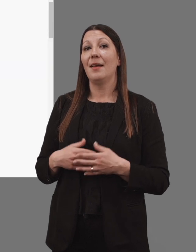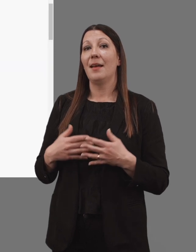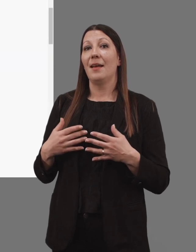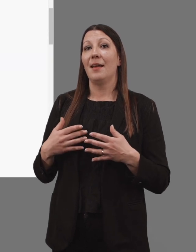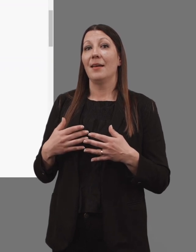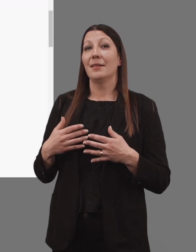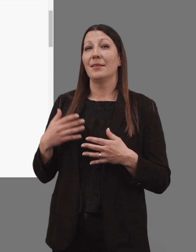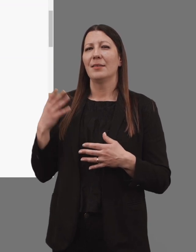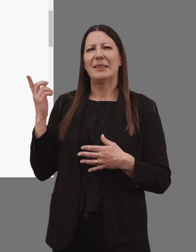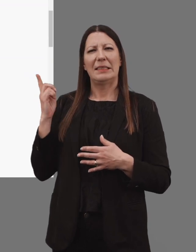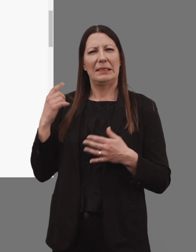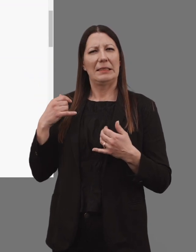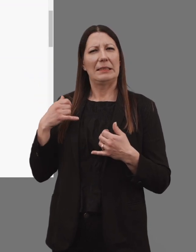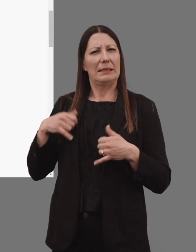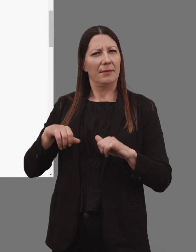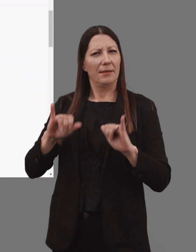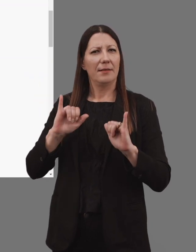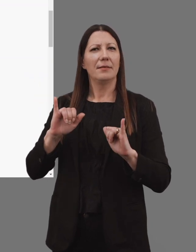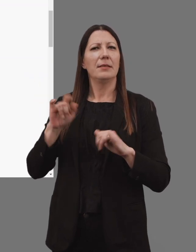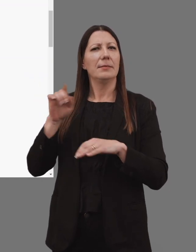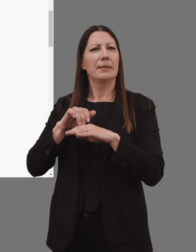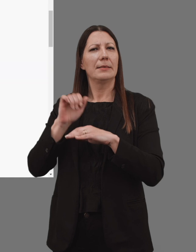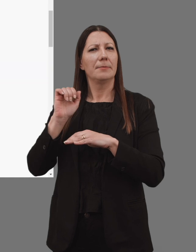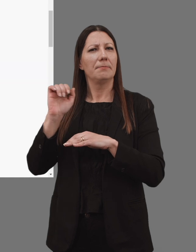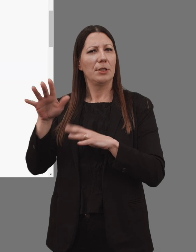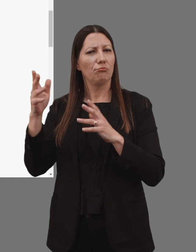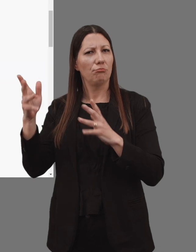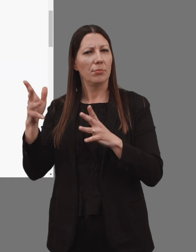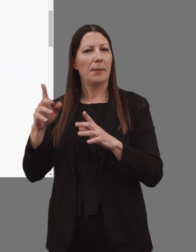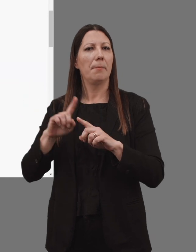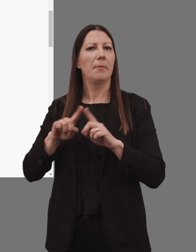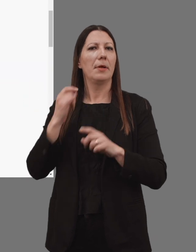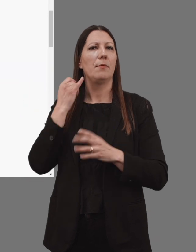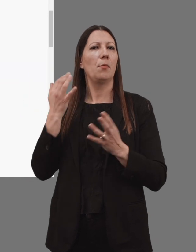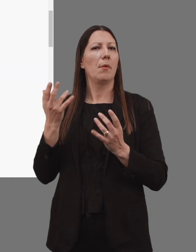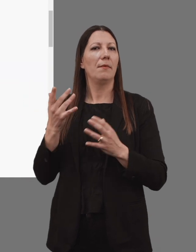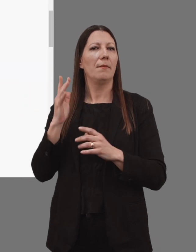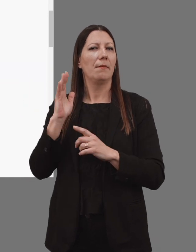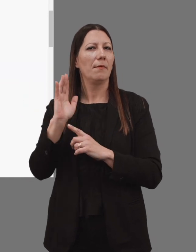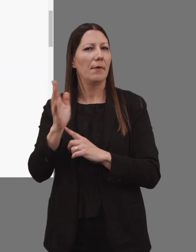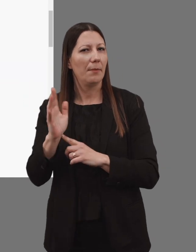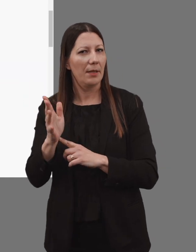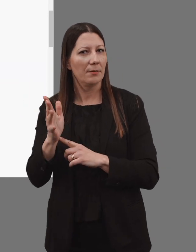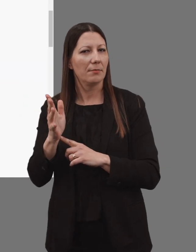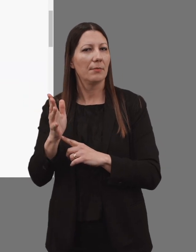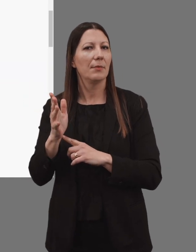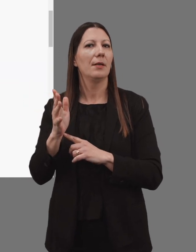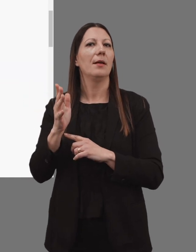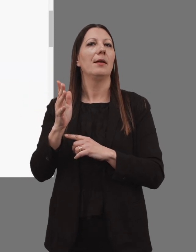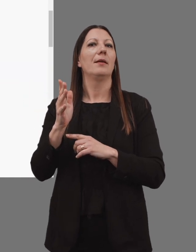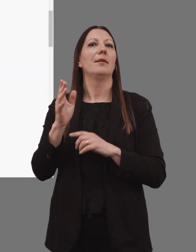now the status is still submitted, but about 5 minutes after submitting, you can refresh your